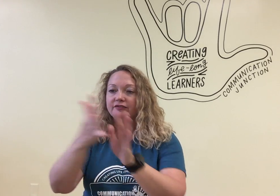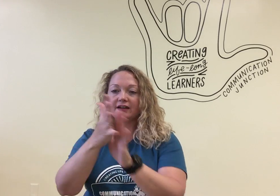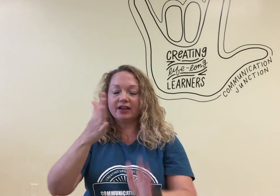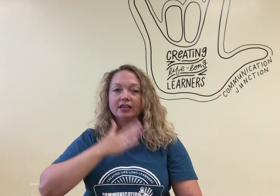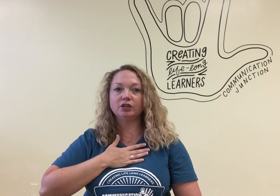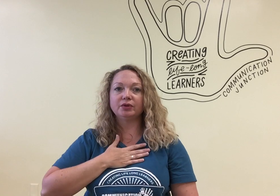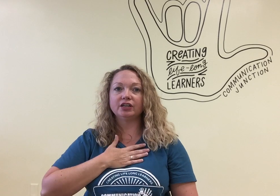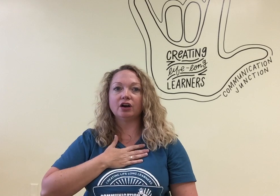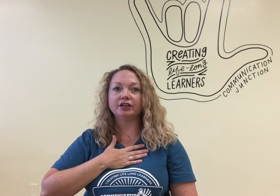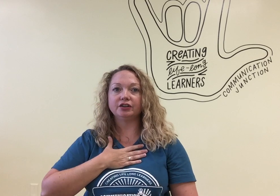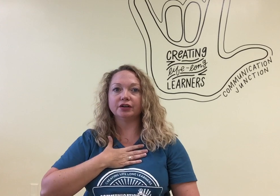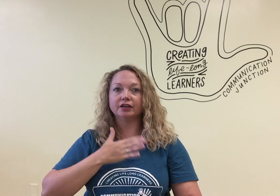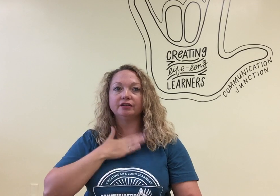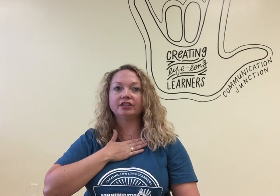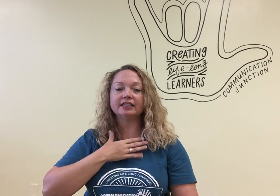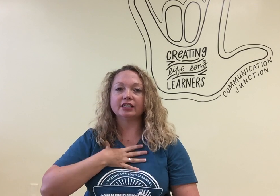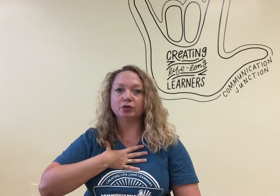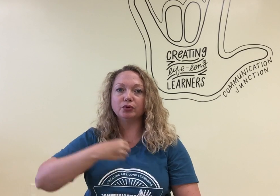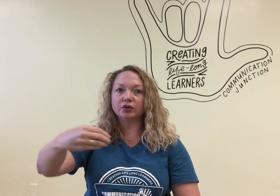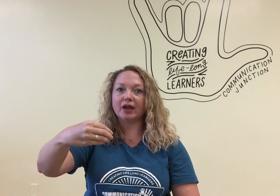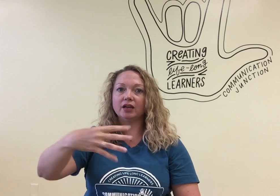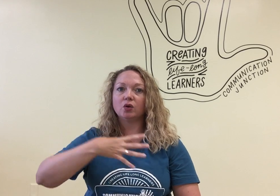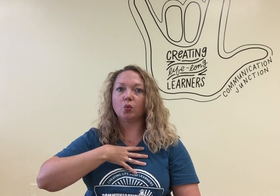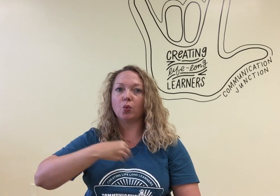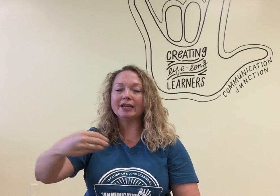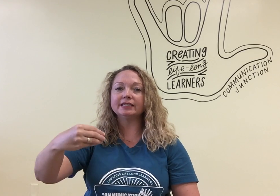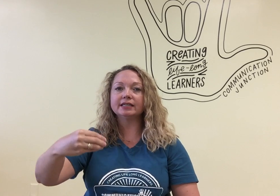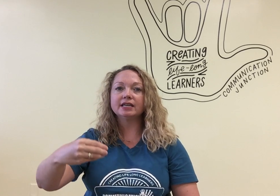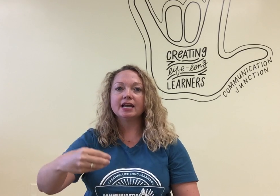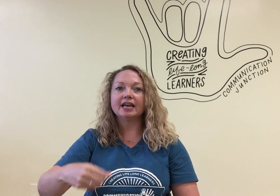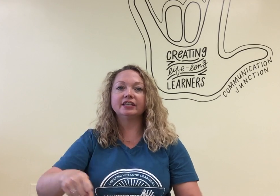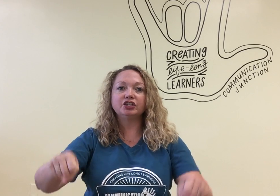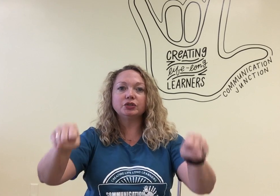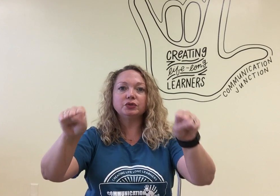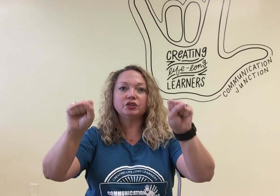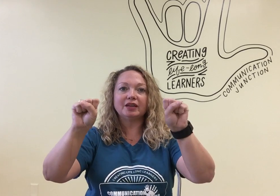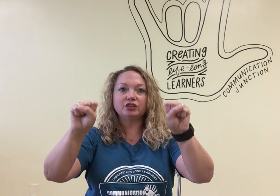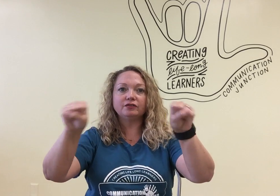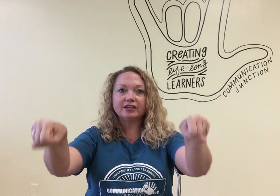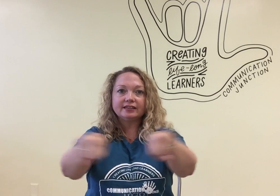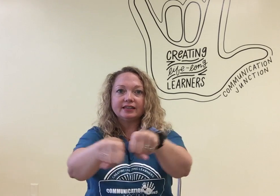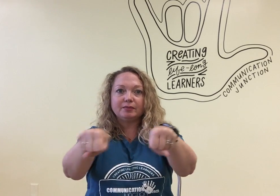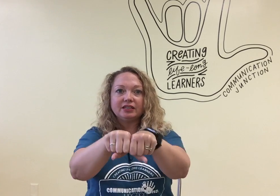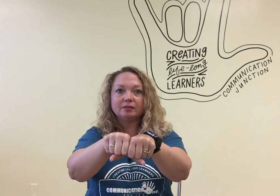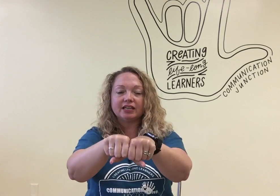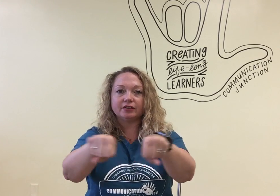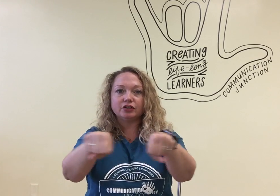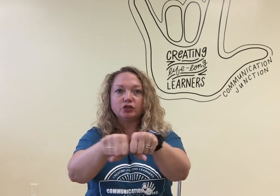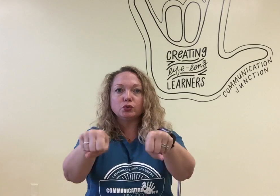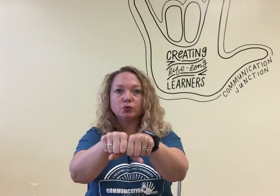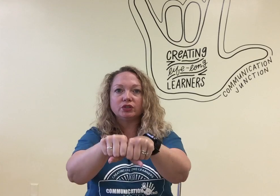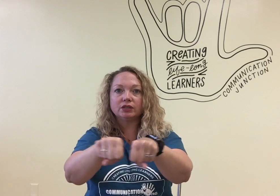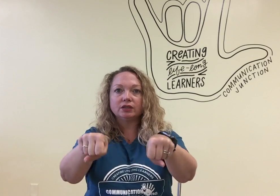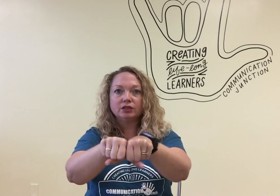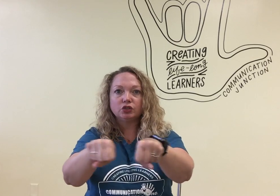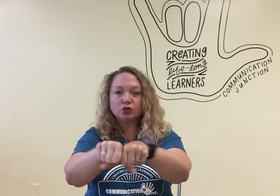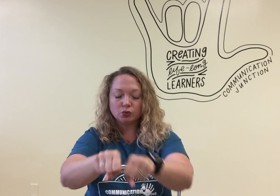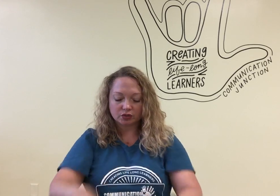5 hand and you put it on your chest and you pull it away. White. And then shoes, you make 2 fists and beat them together. Shoes. Shoes.